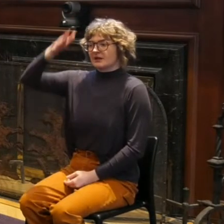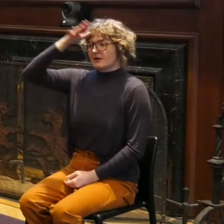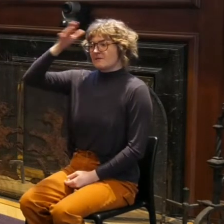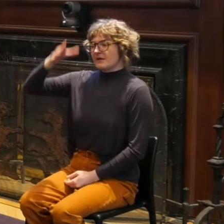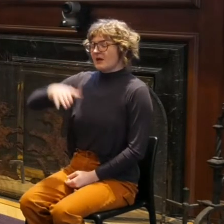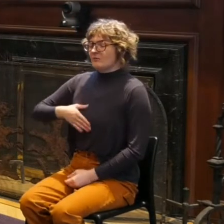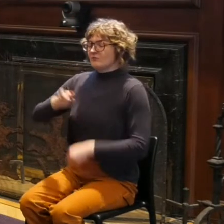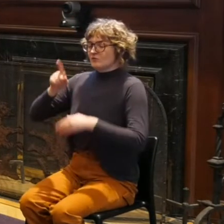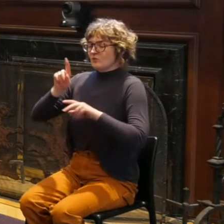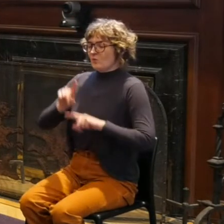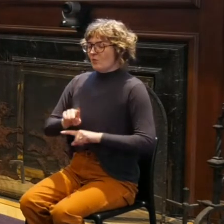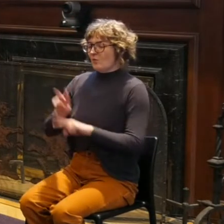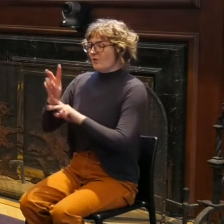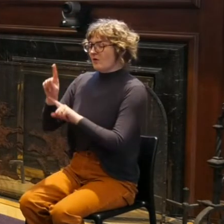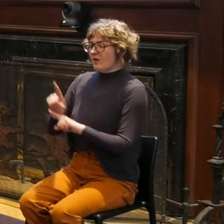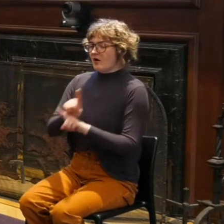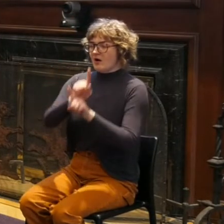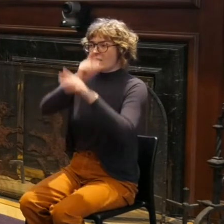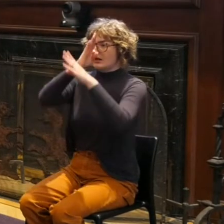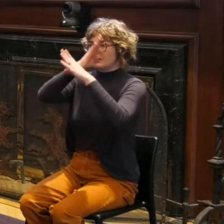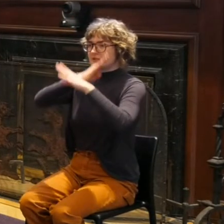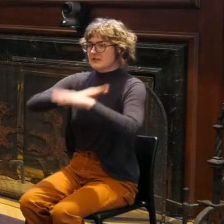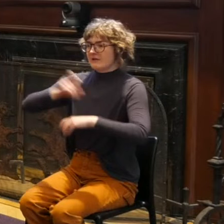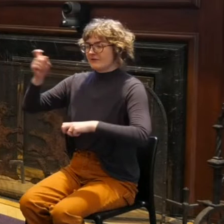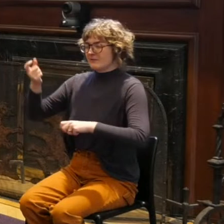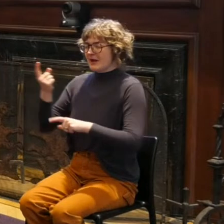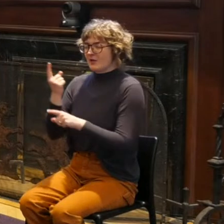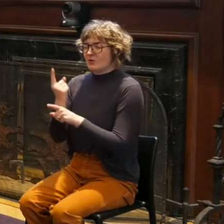in silence and demand the right to sit.